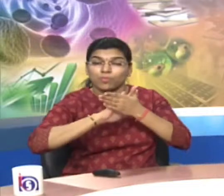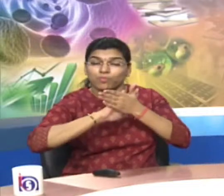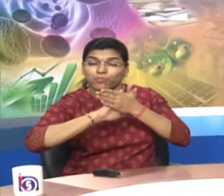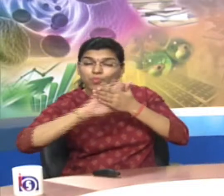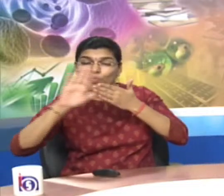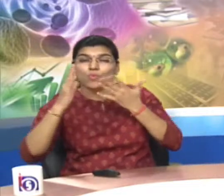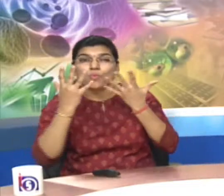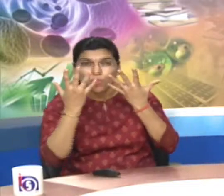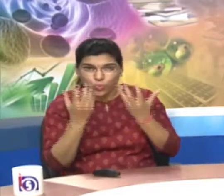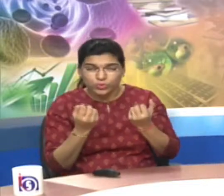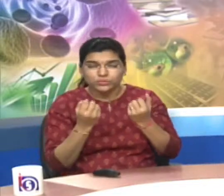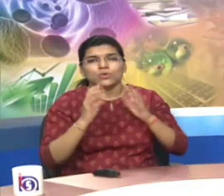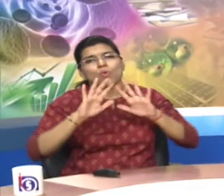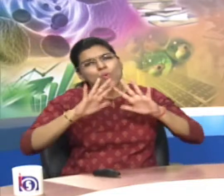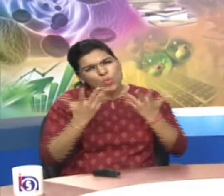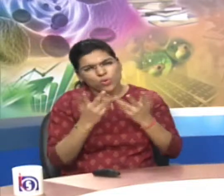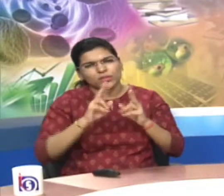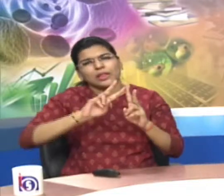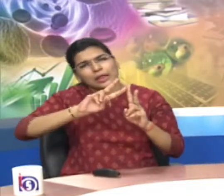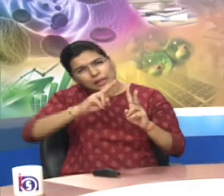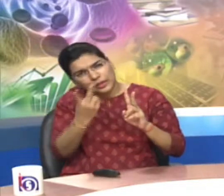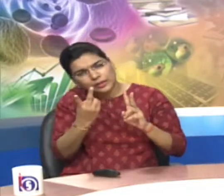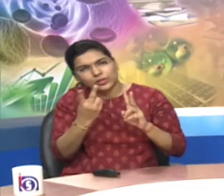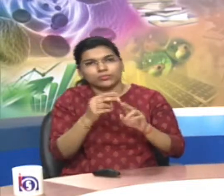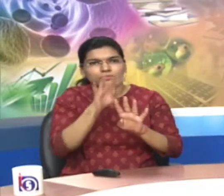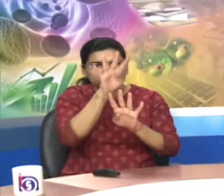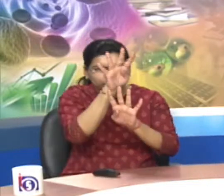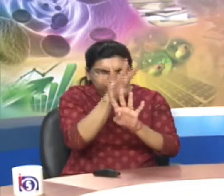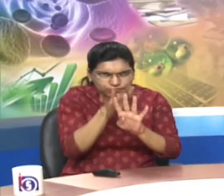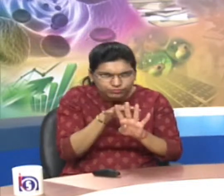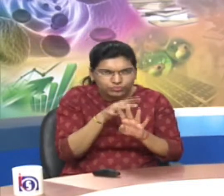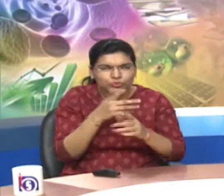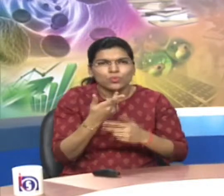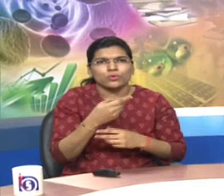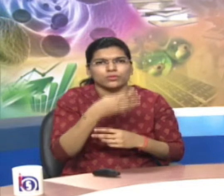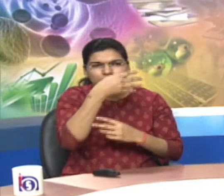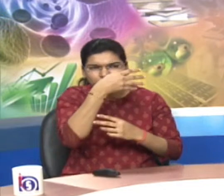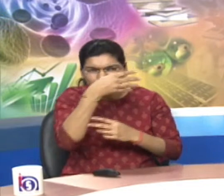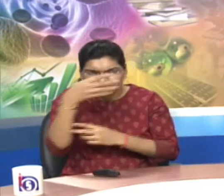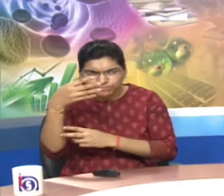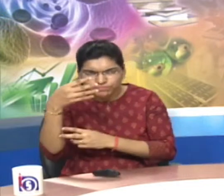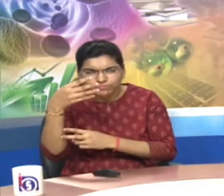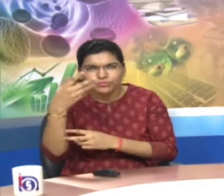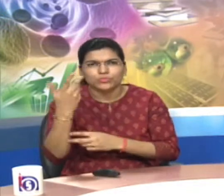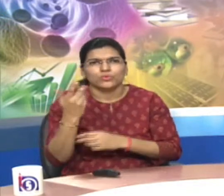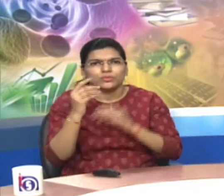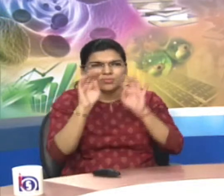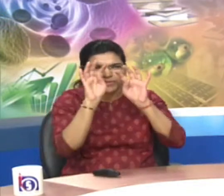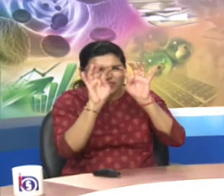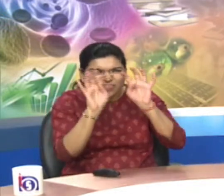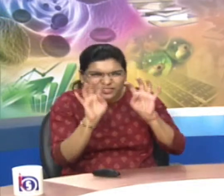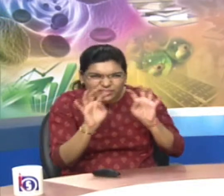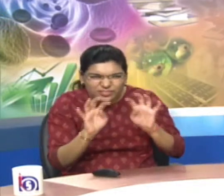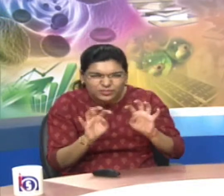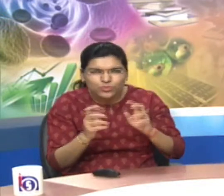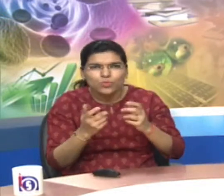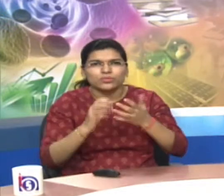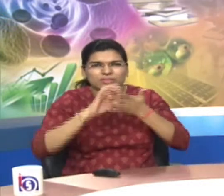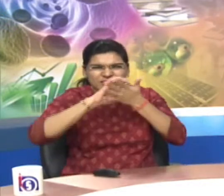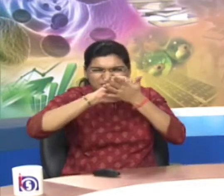Now, already you have understood the changes you can make in the background color. There